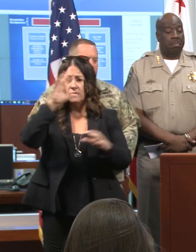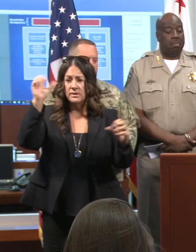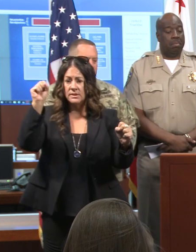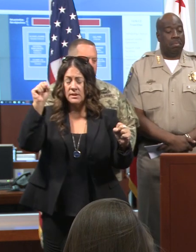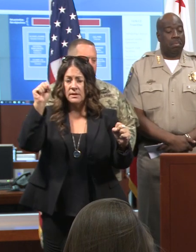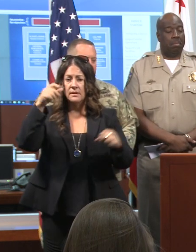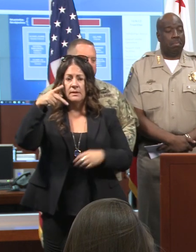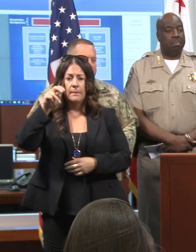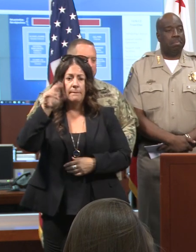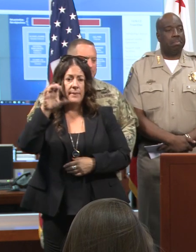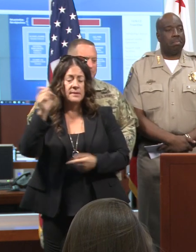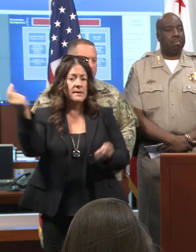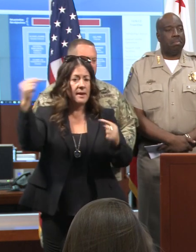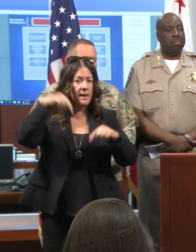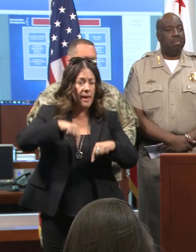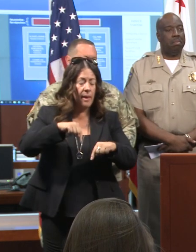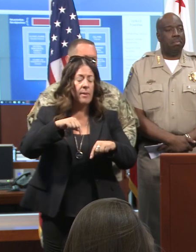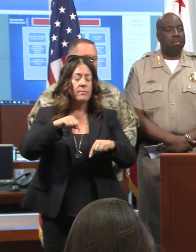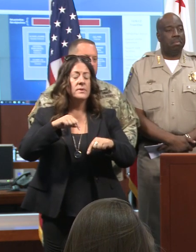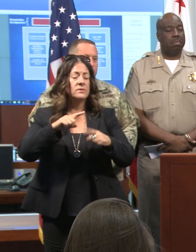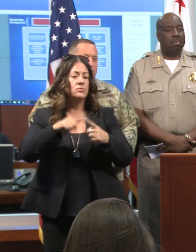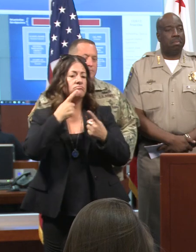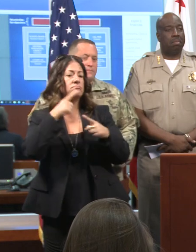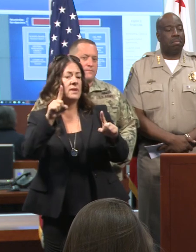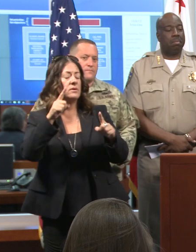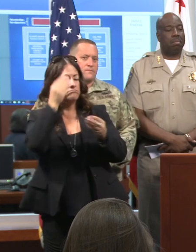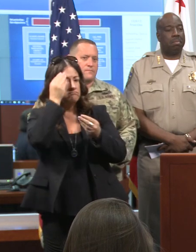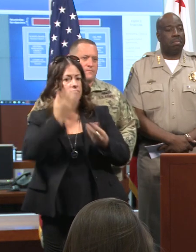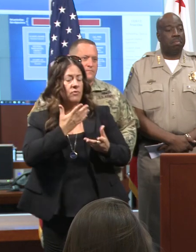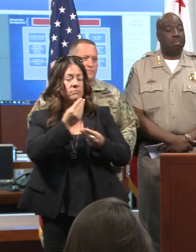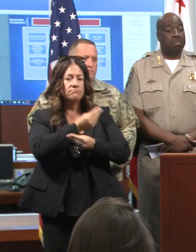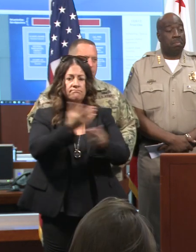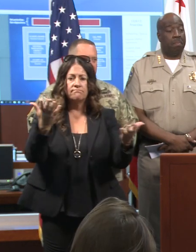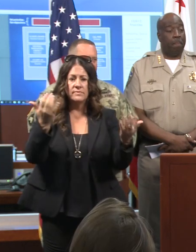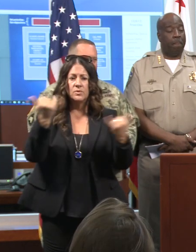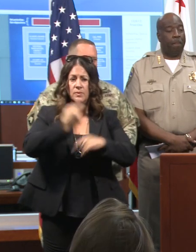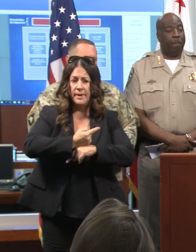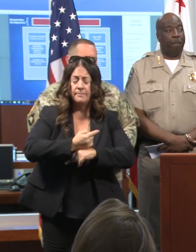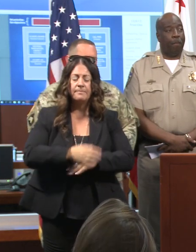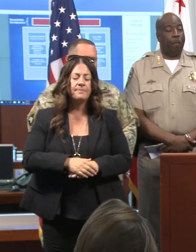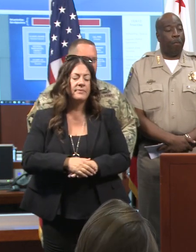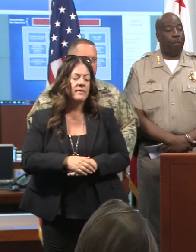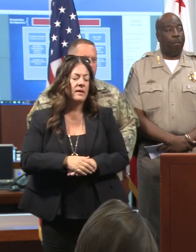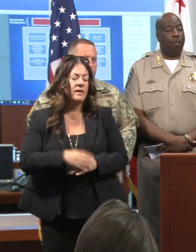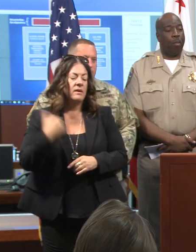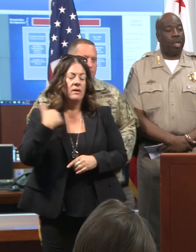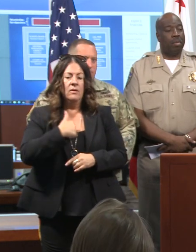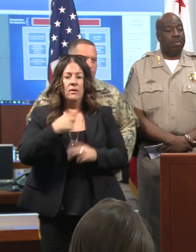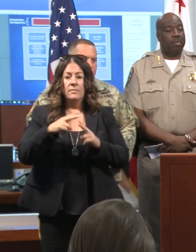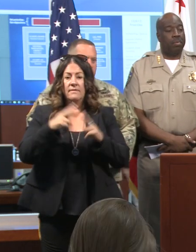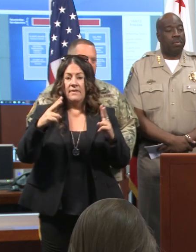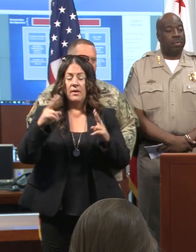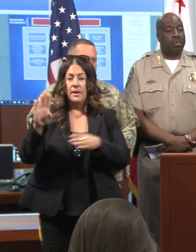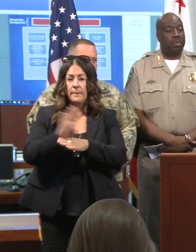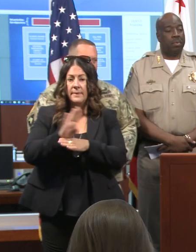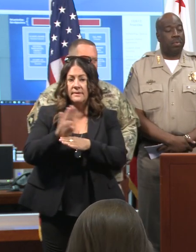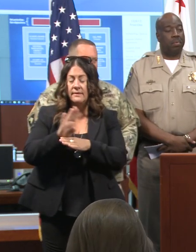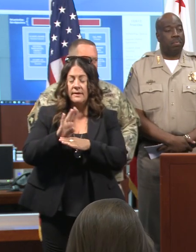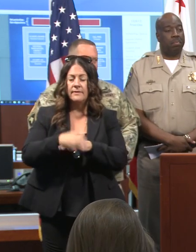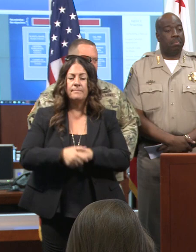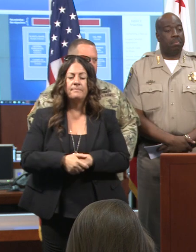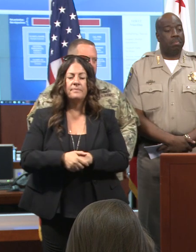today and making that announcement. Well, we continue to be very busy. Roughly